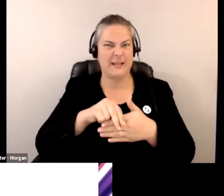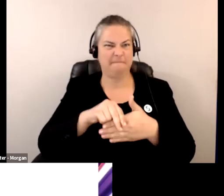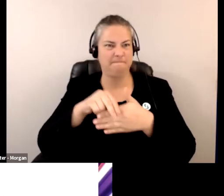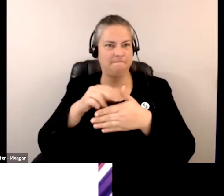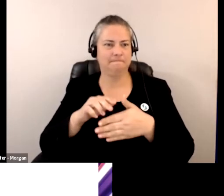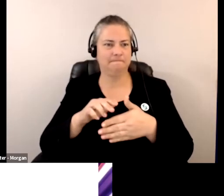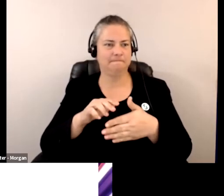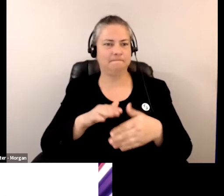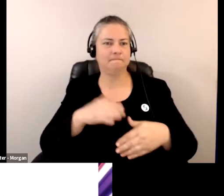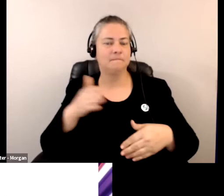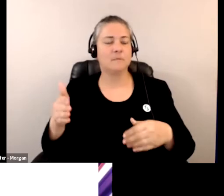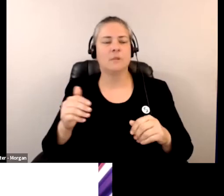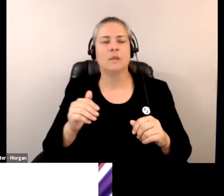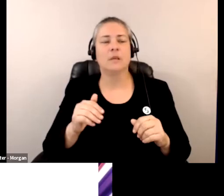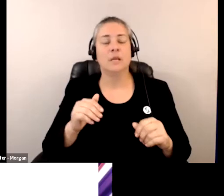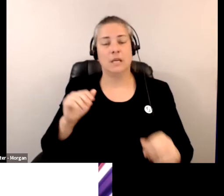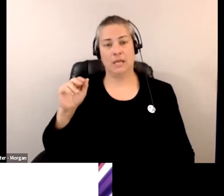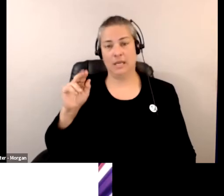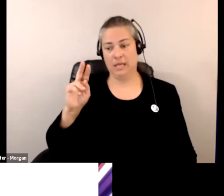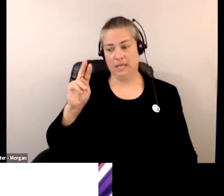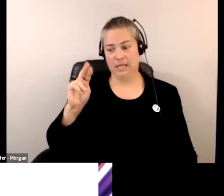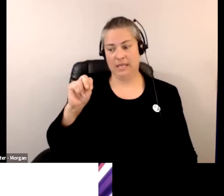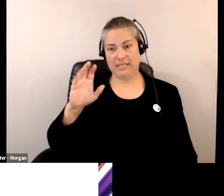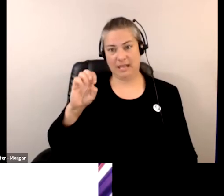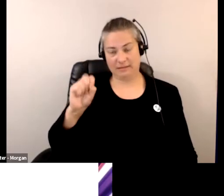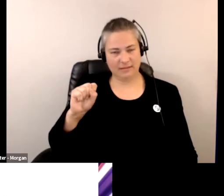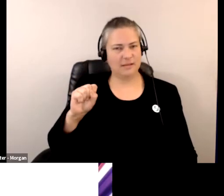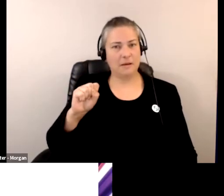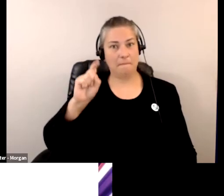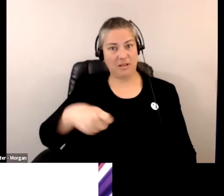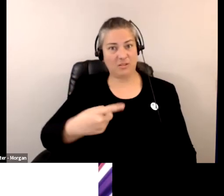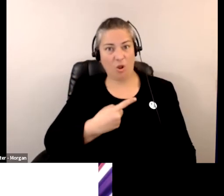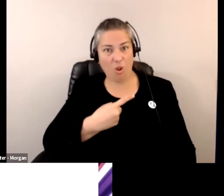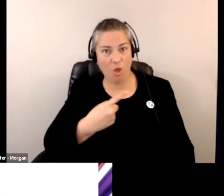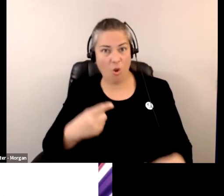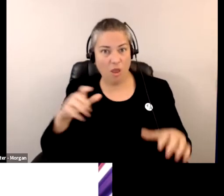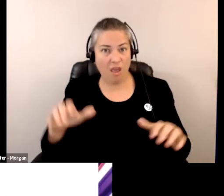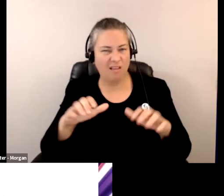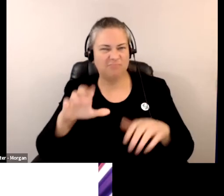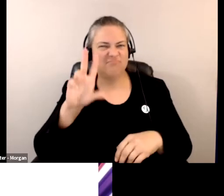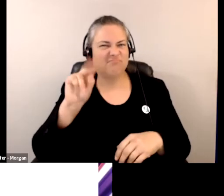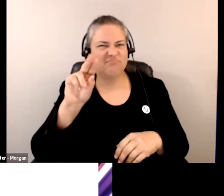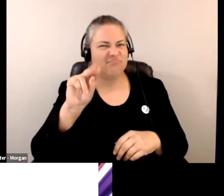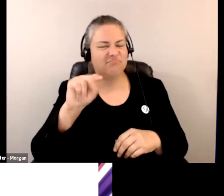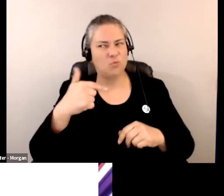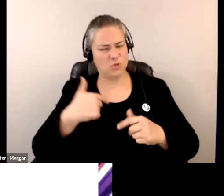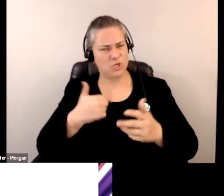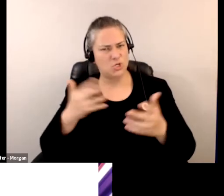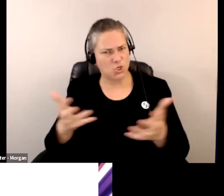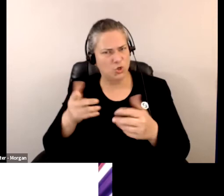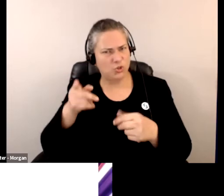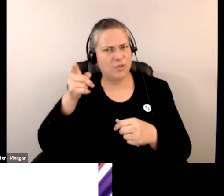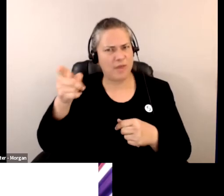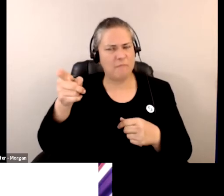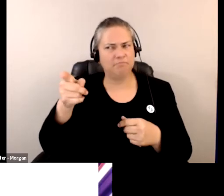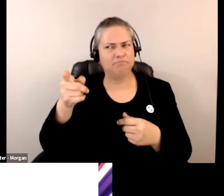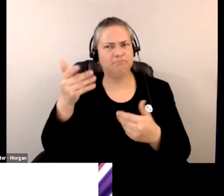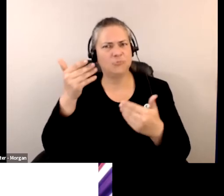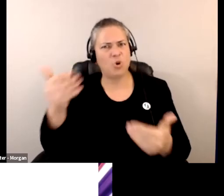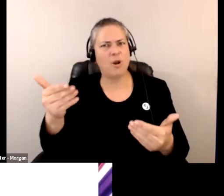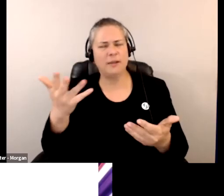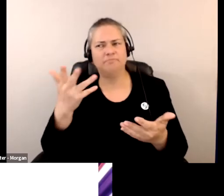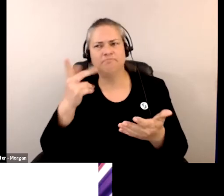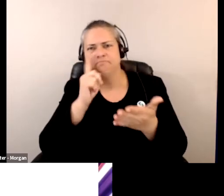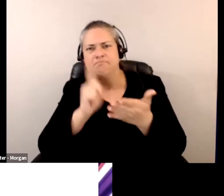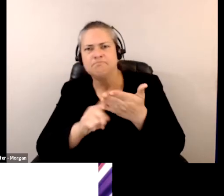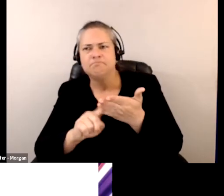that NCS doesn't need to do this alone. We encourage them to explore and